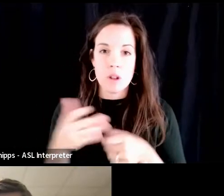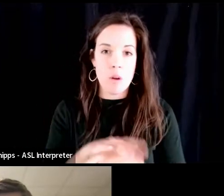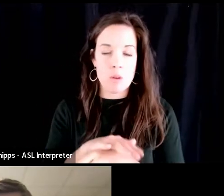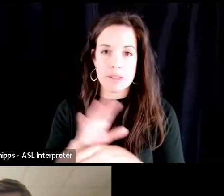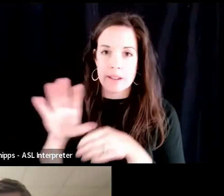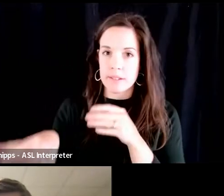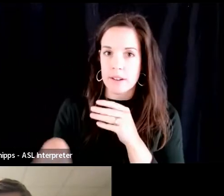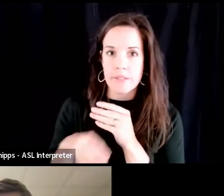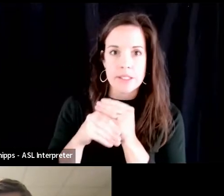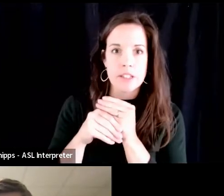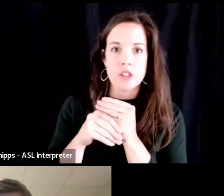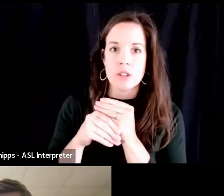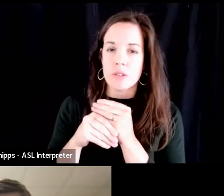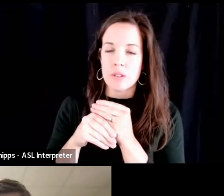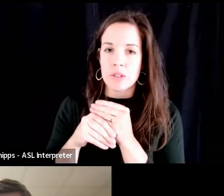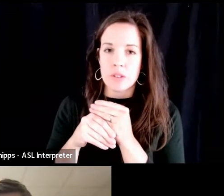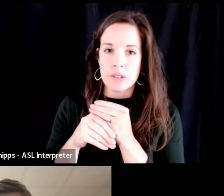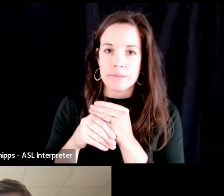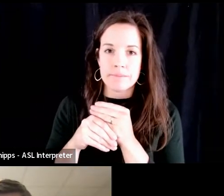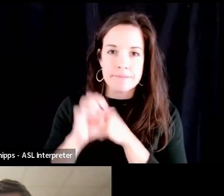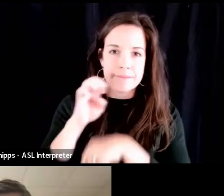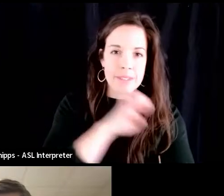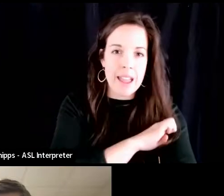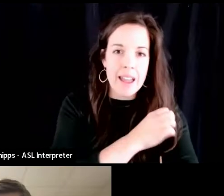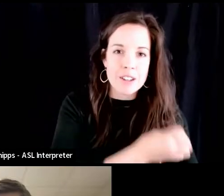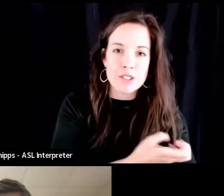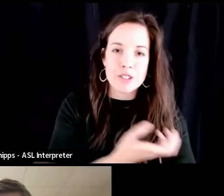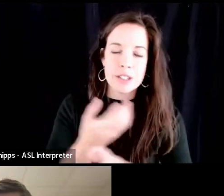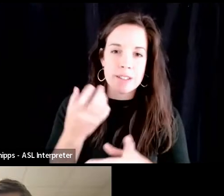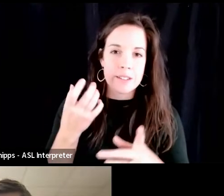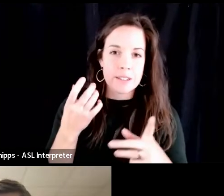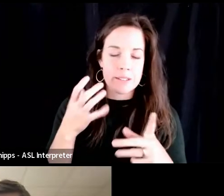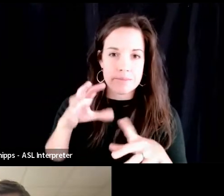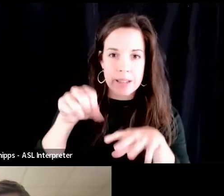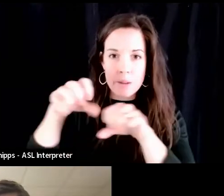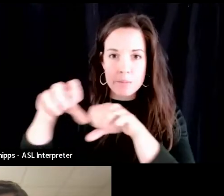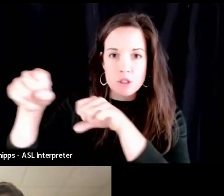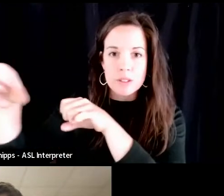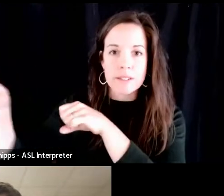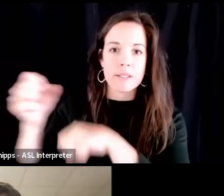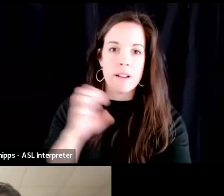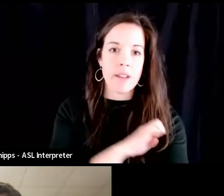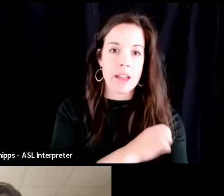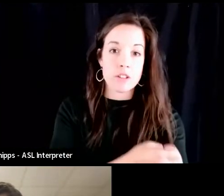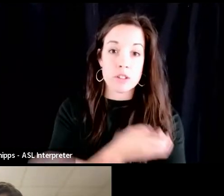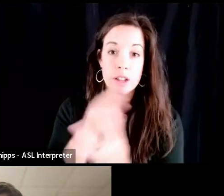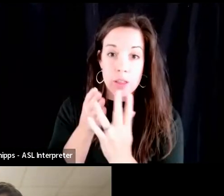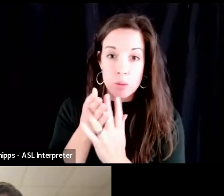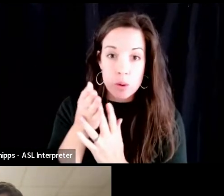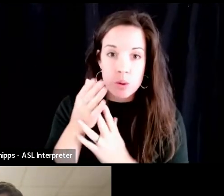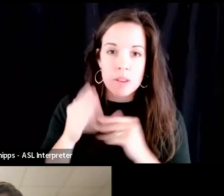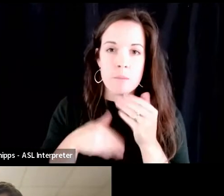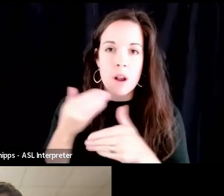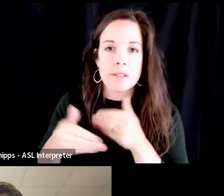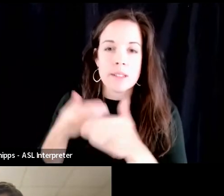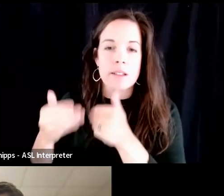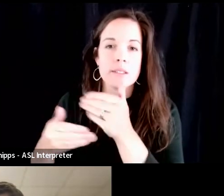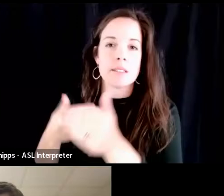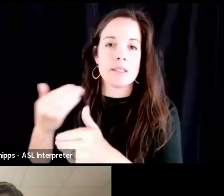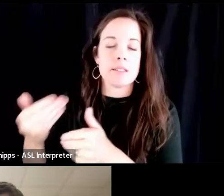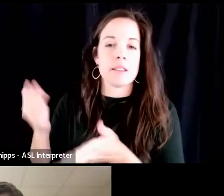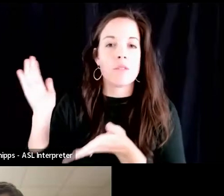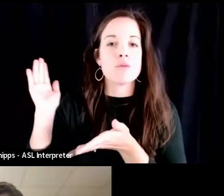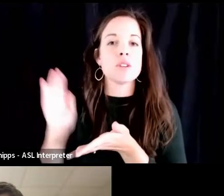additional energy, capturing of energy through the process that